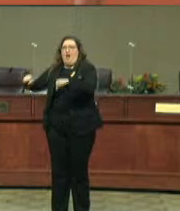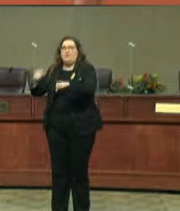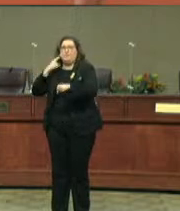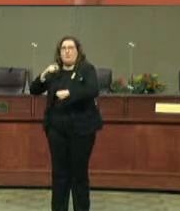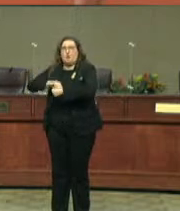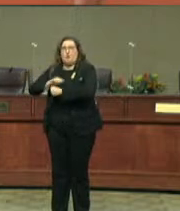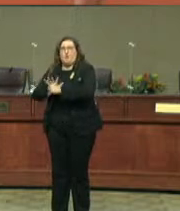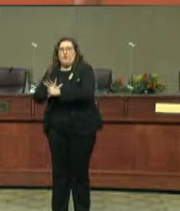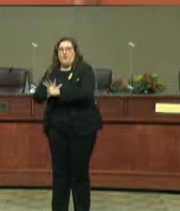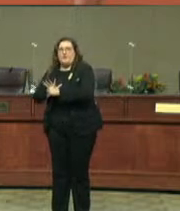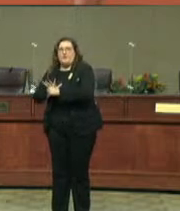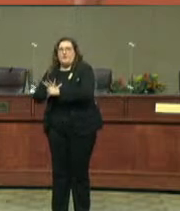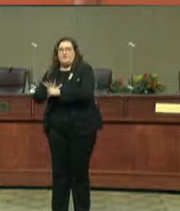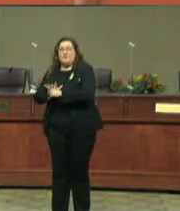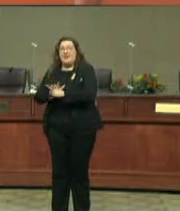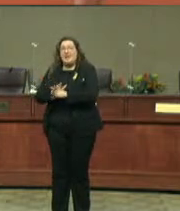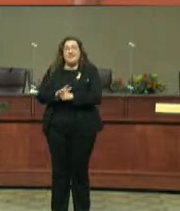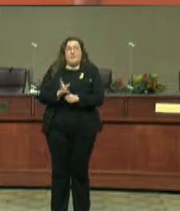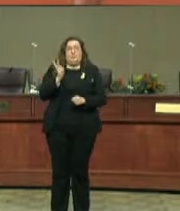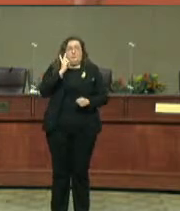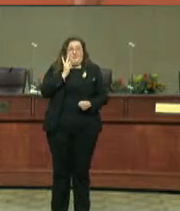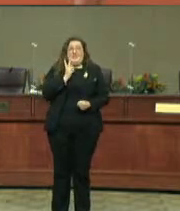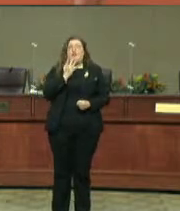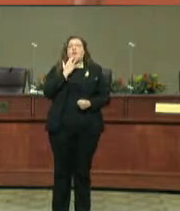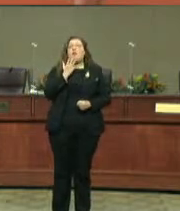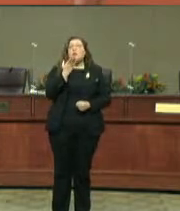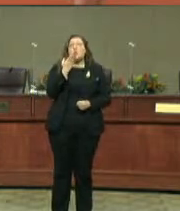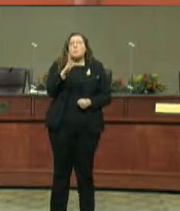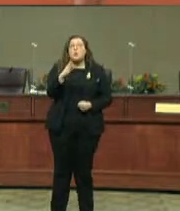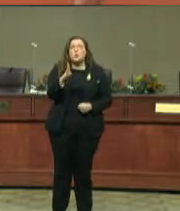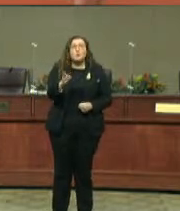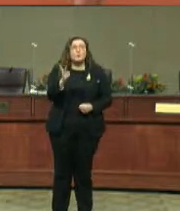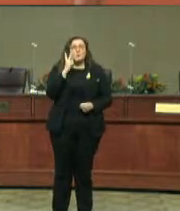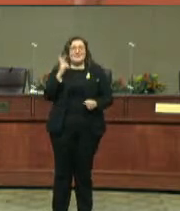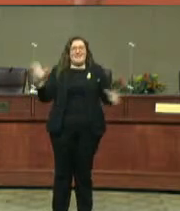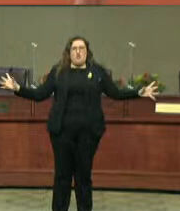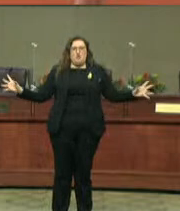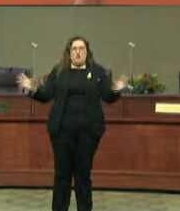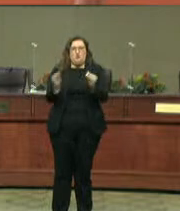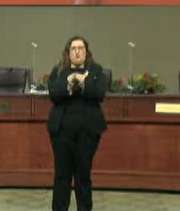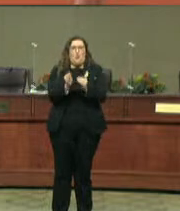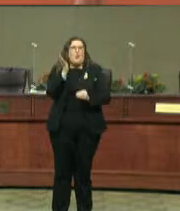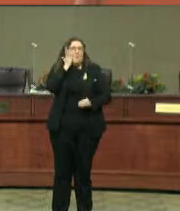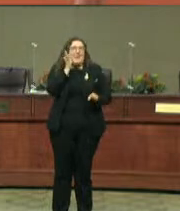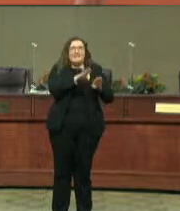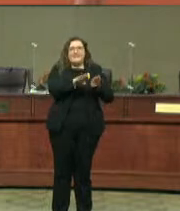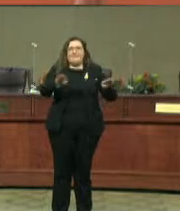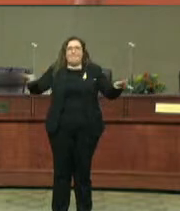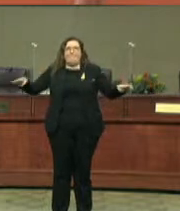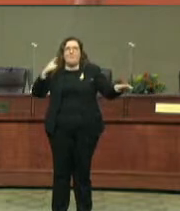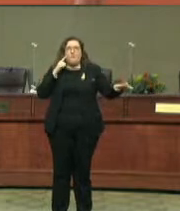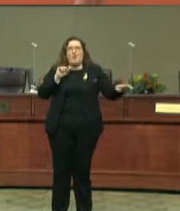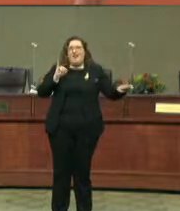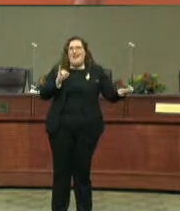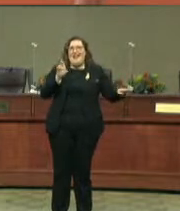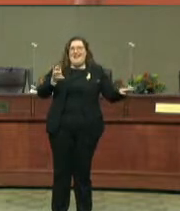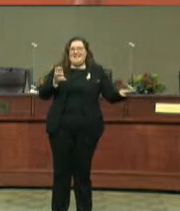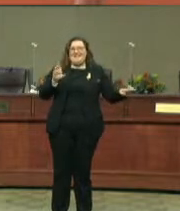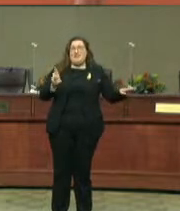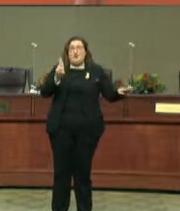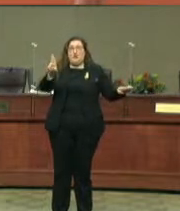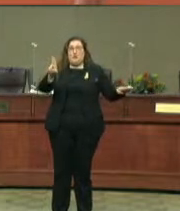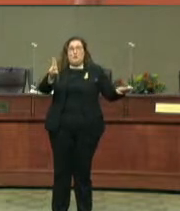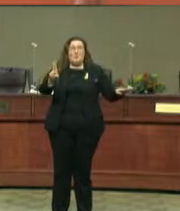and in blue the total census of ICU. So as you have seen, our ICU use